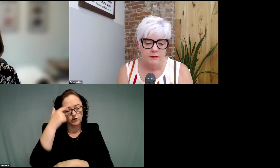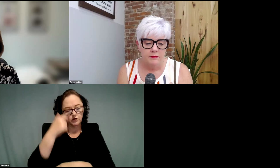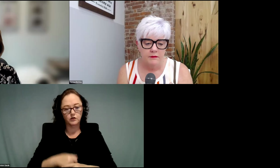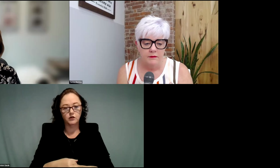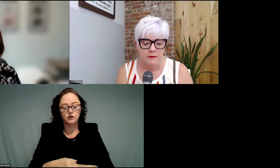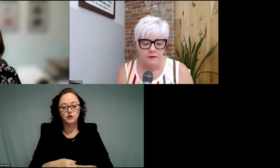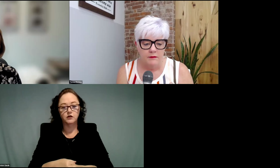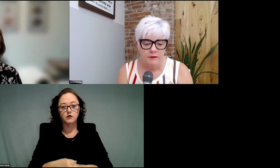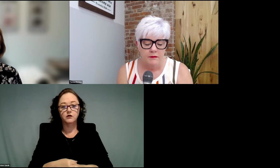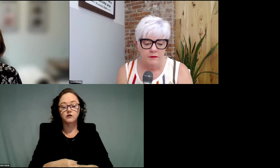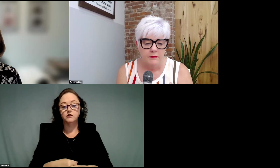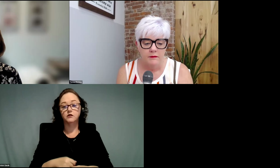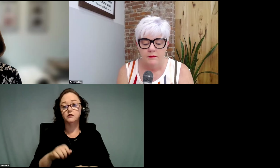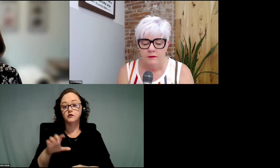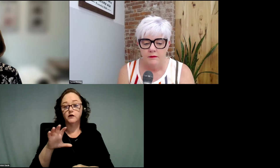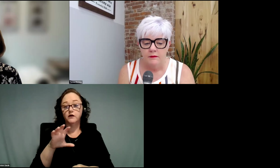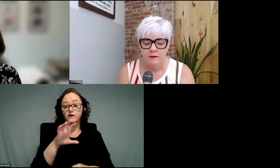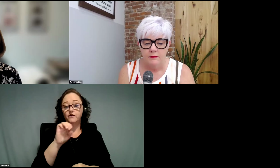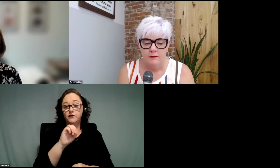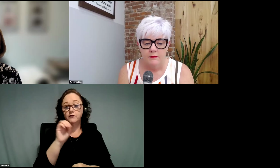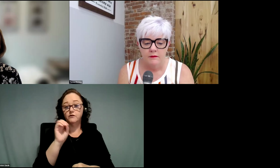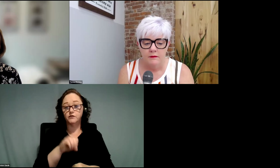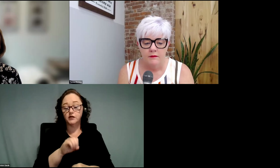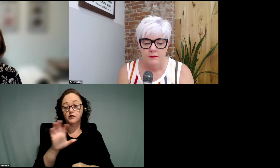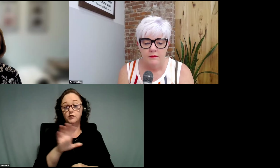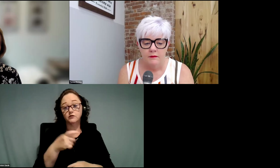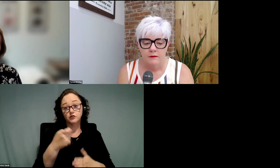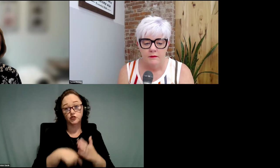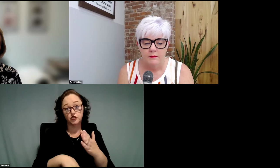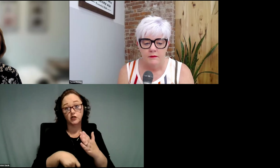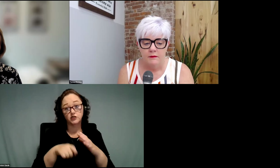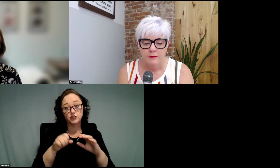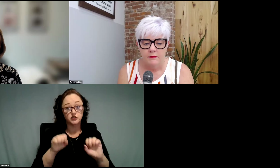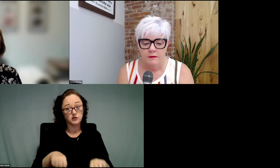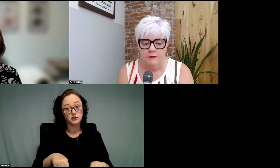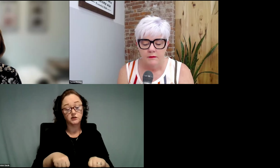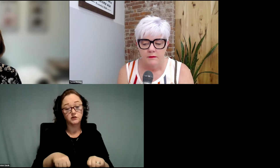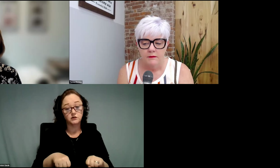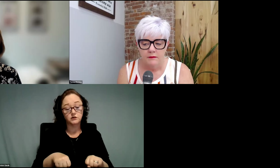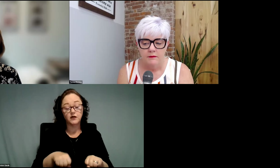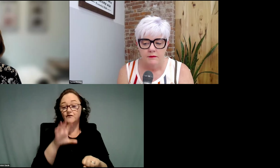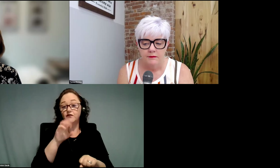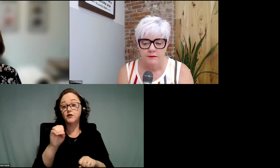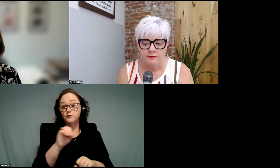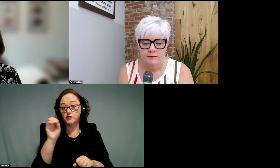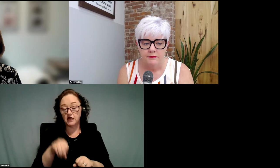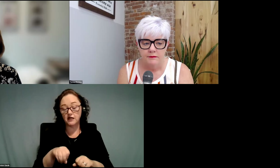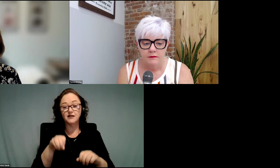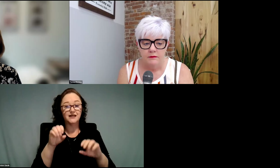what your charge is subject to tax, and that can get expensive if tax is not collected.